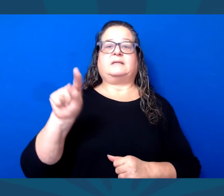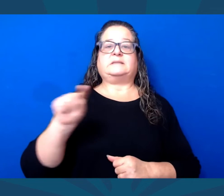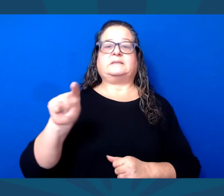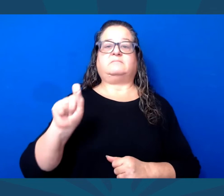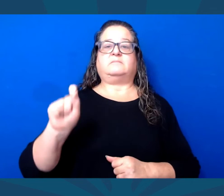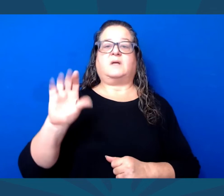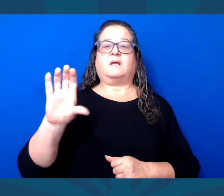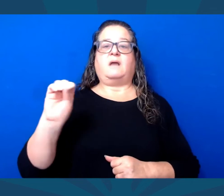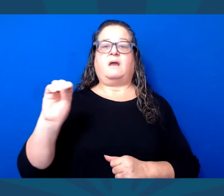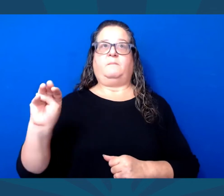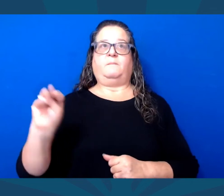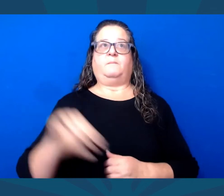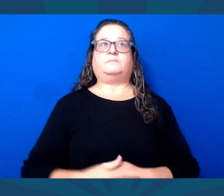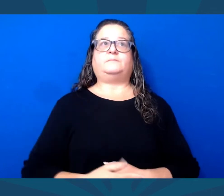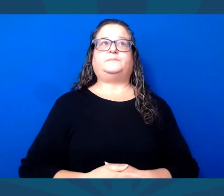oscarforaz.com.